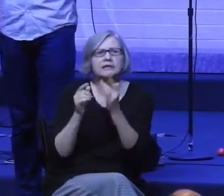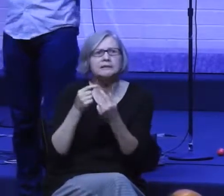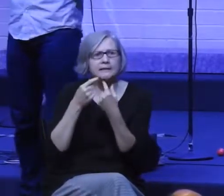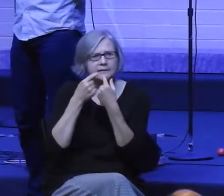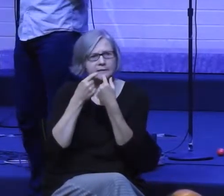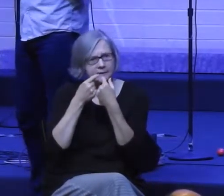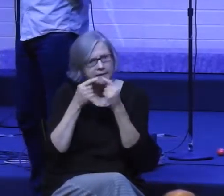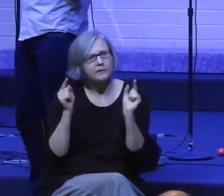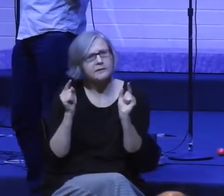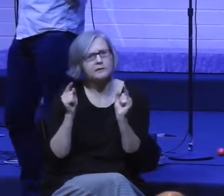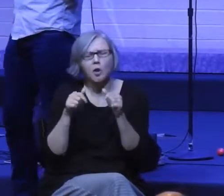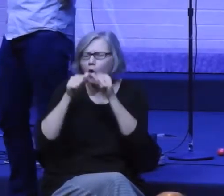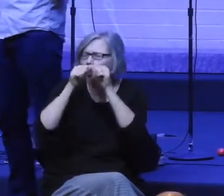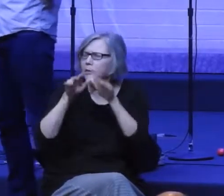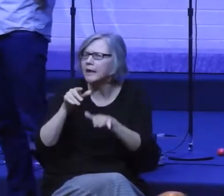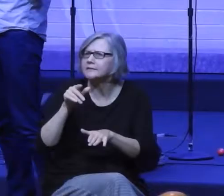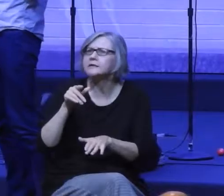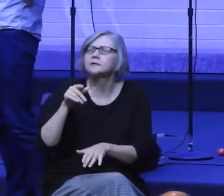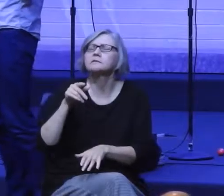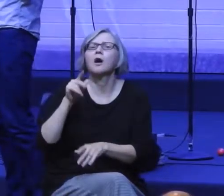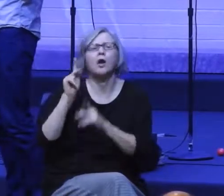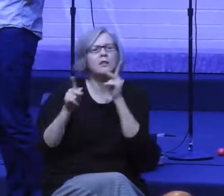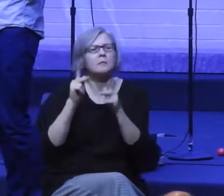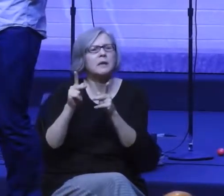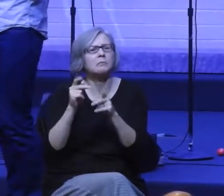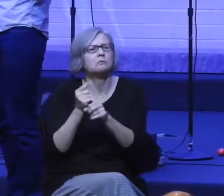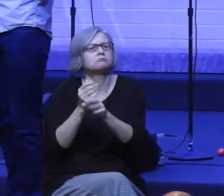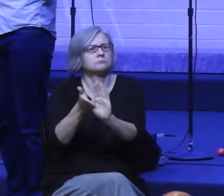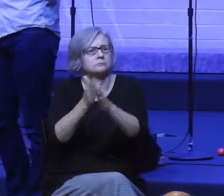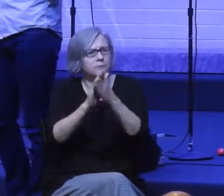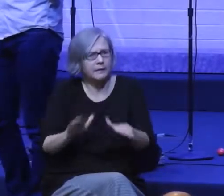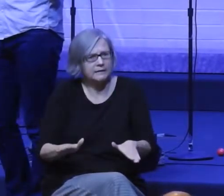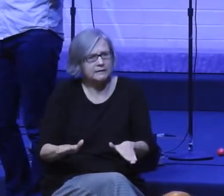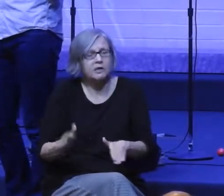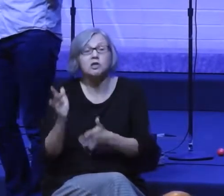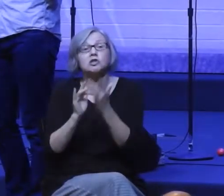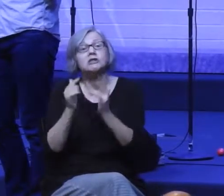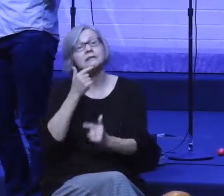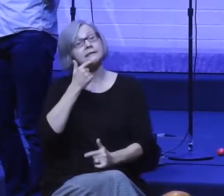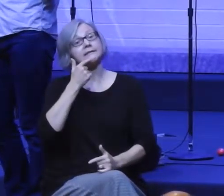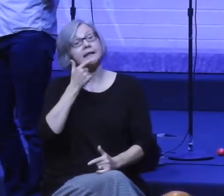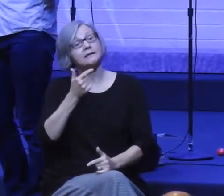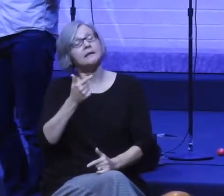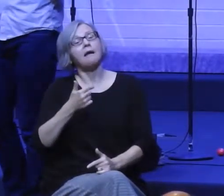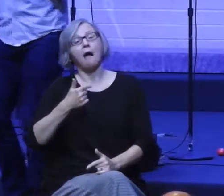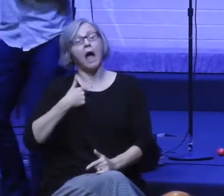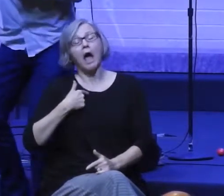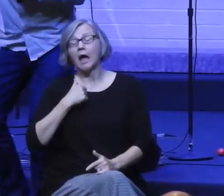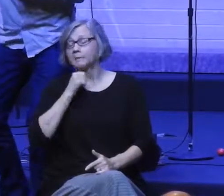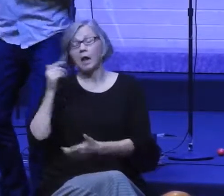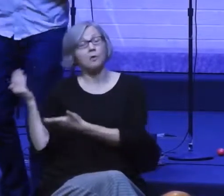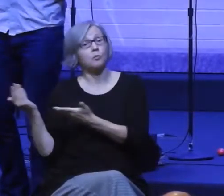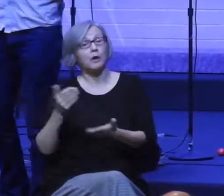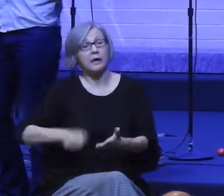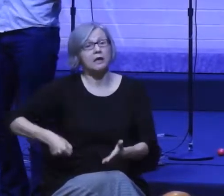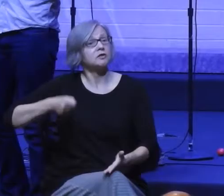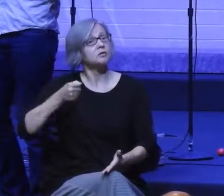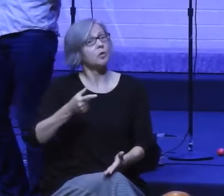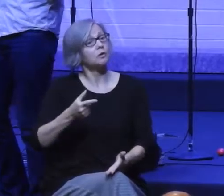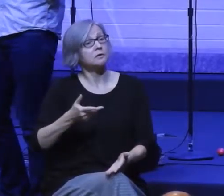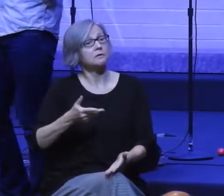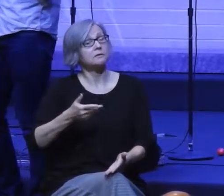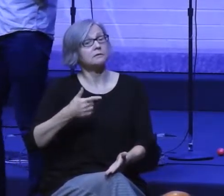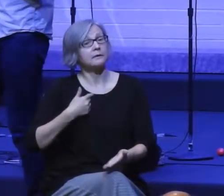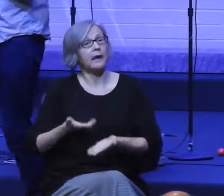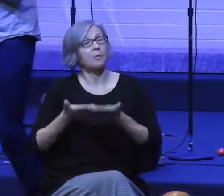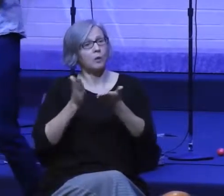arrest Jesus. Now, Peter has been with Jesus the whole time. Peter has heard Jesus say, blessed